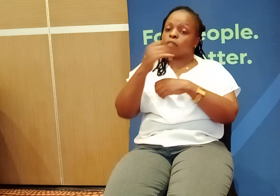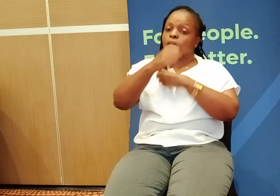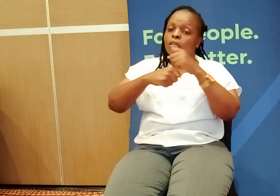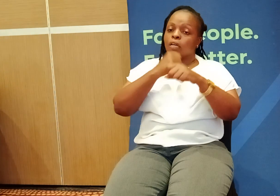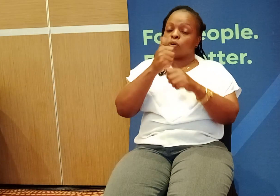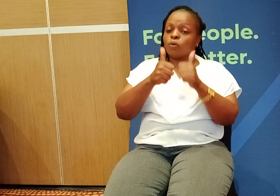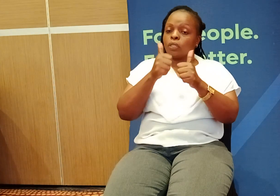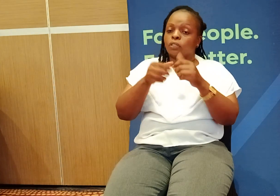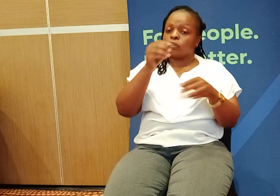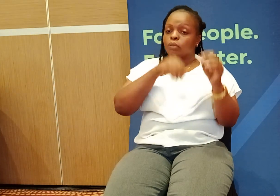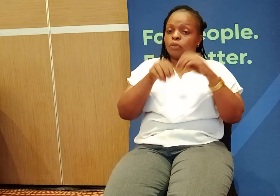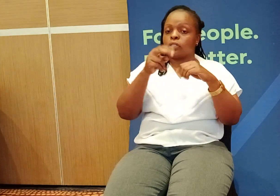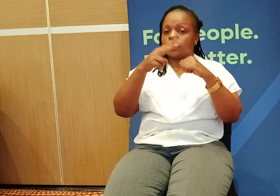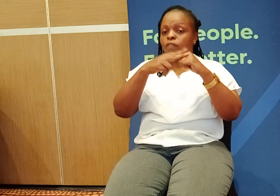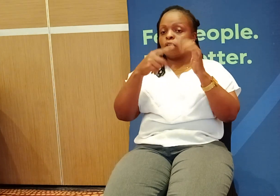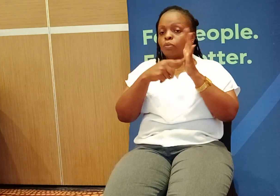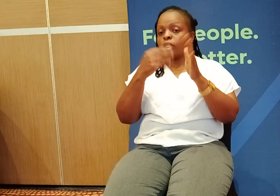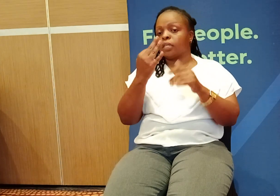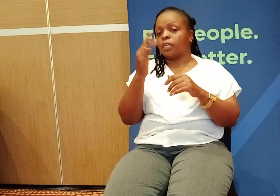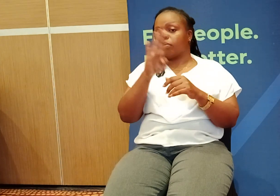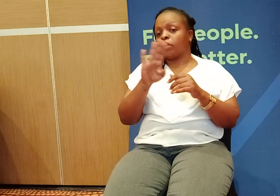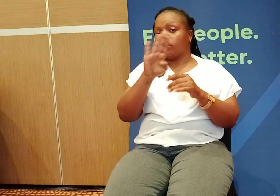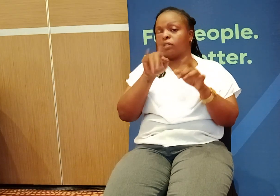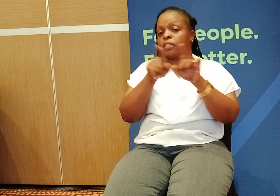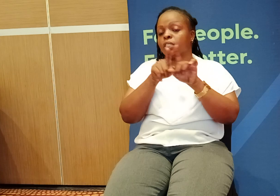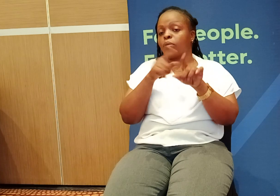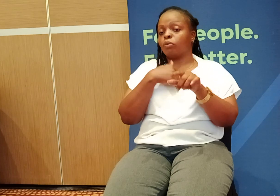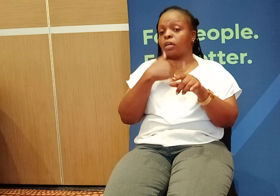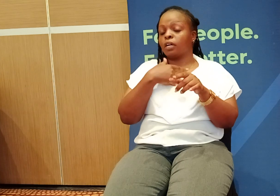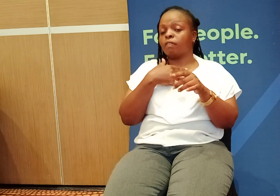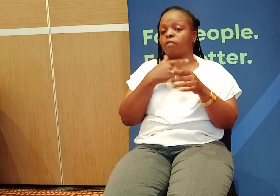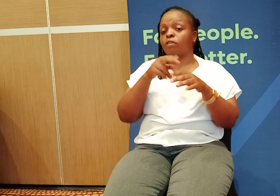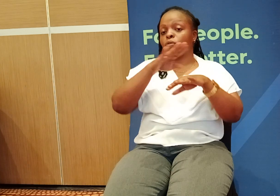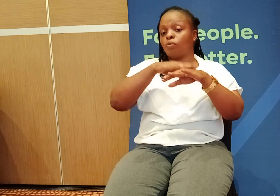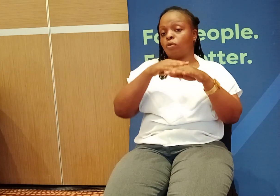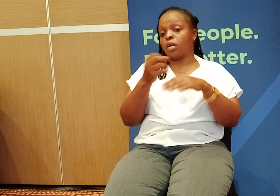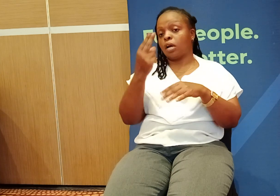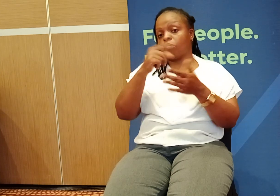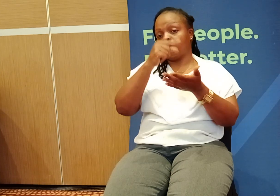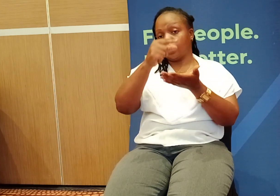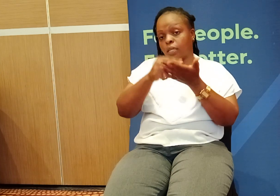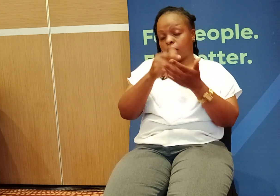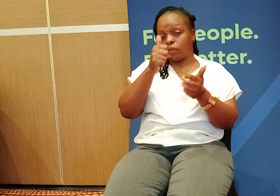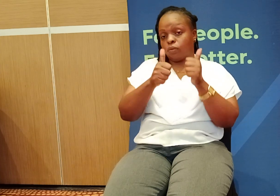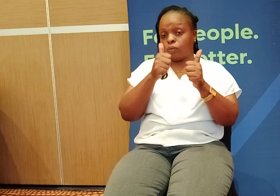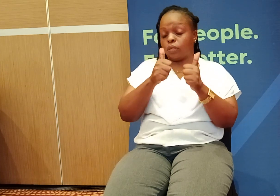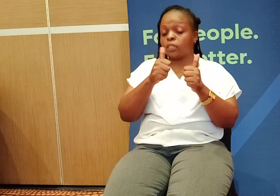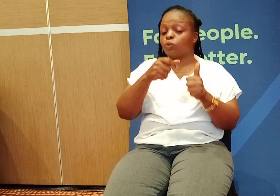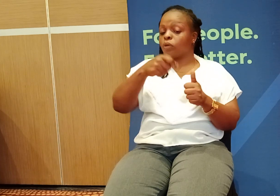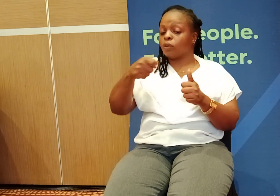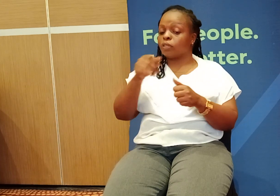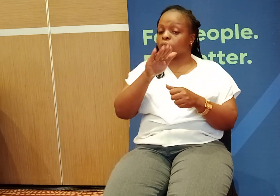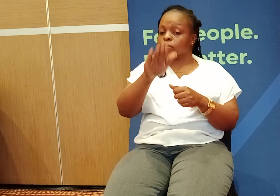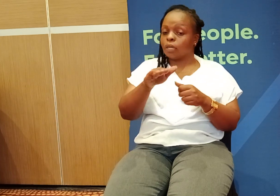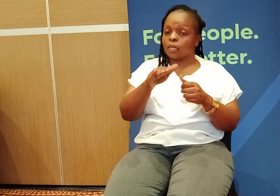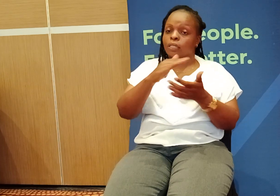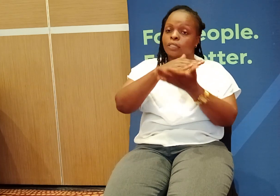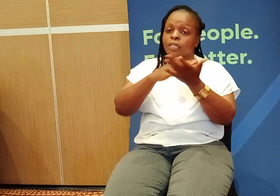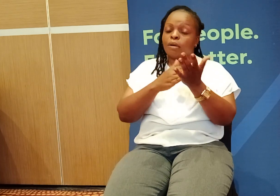about 7.3 billion, and we did have some good upgrades that we wrote back some of the ECL we had taken